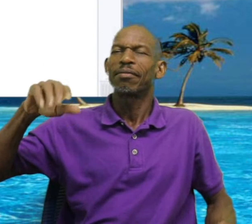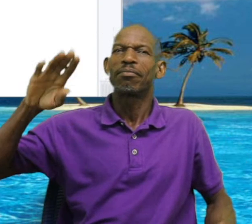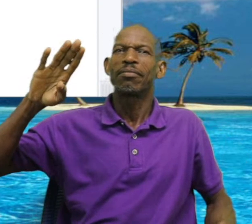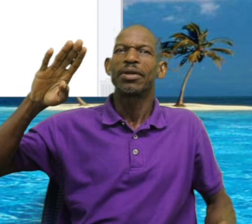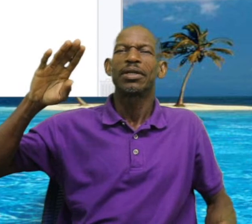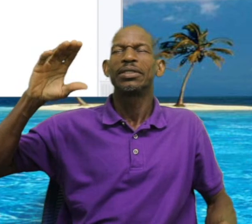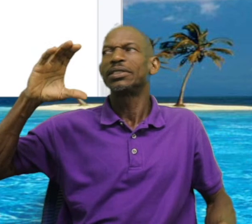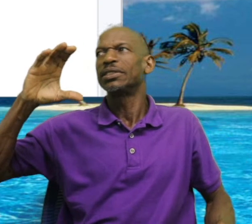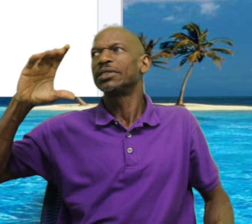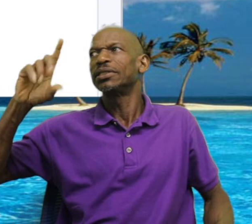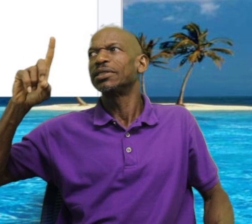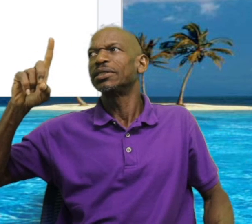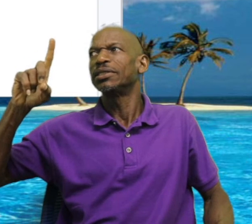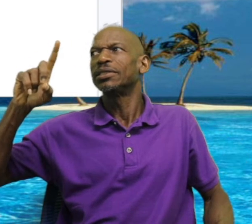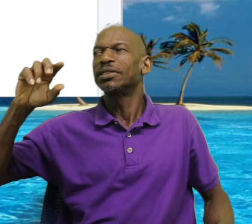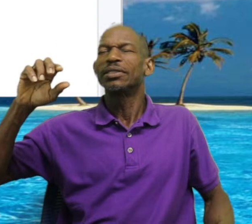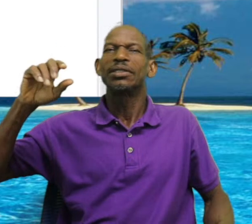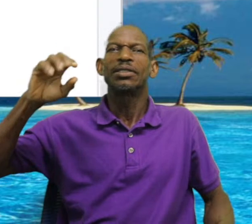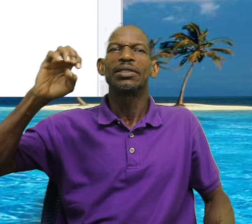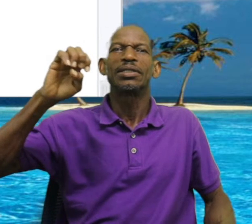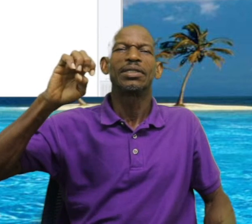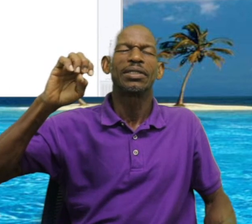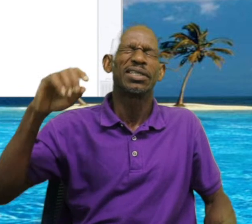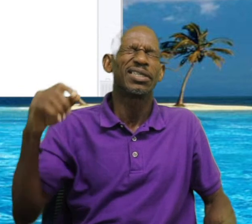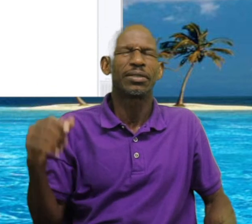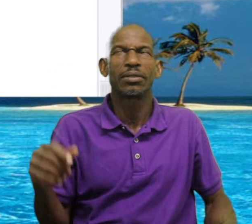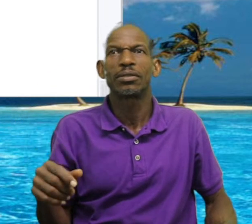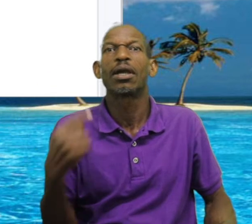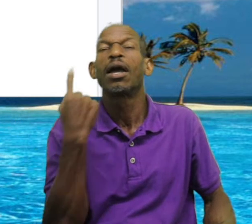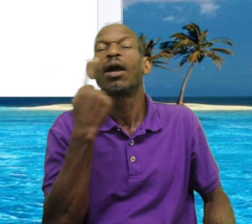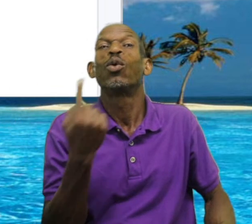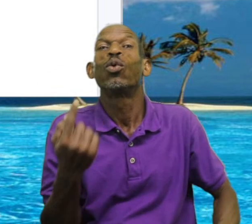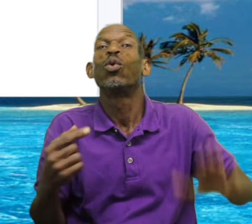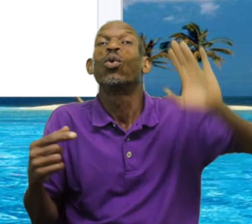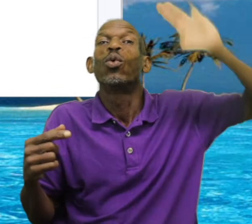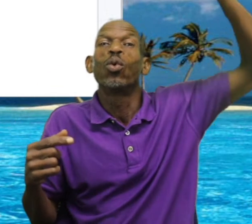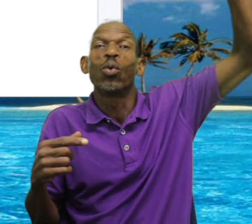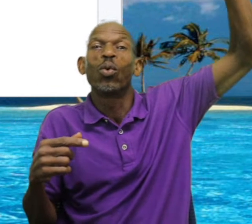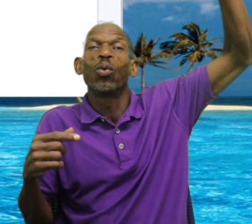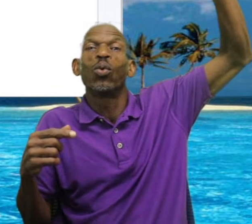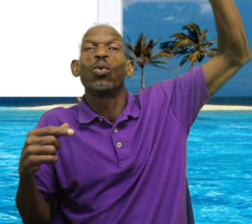B, C, D, or E?